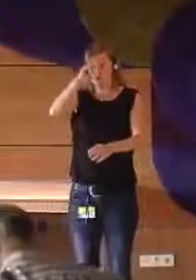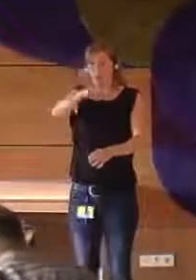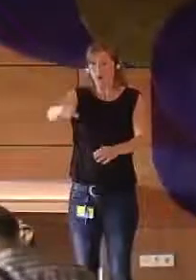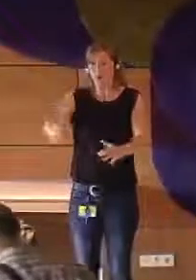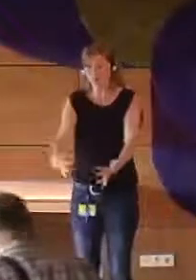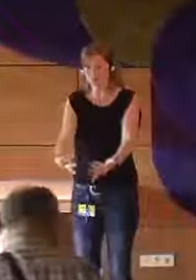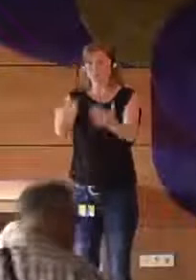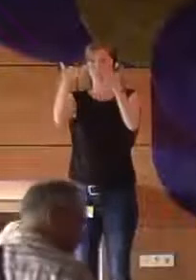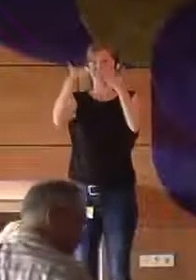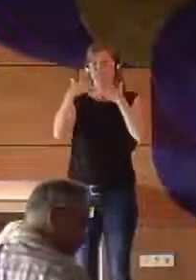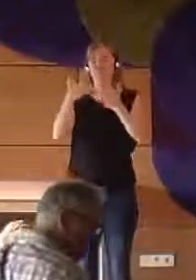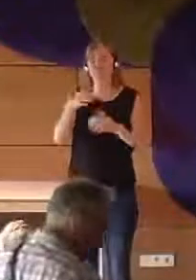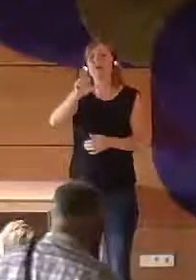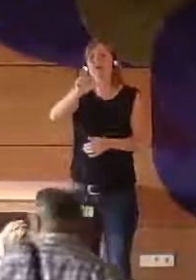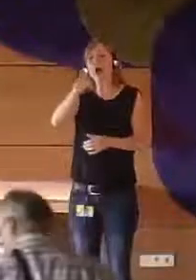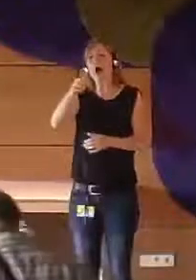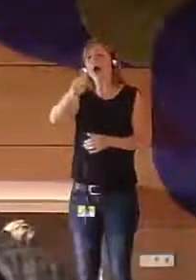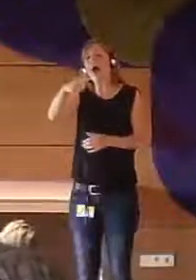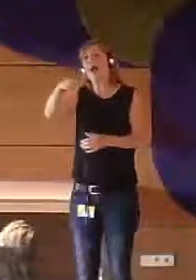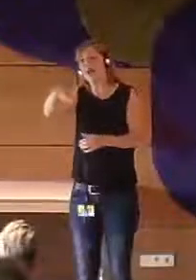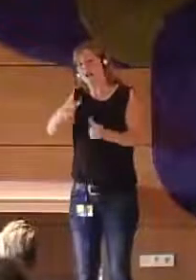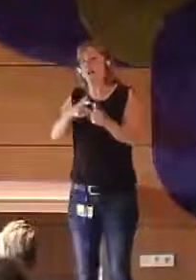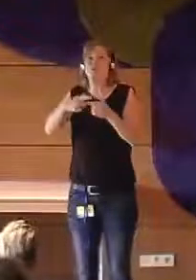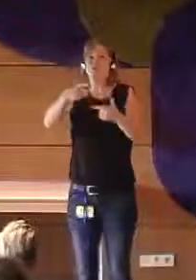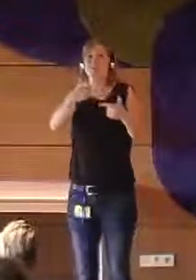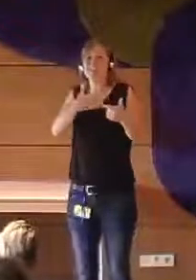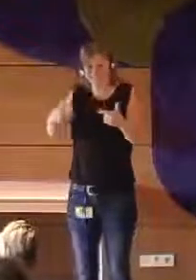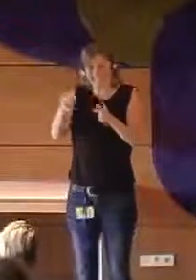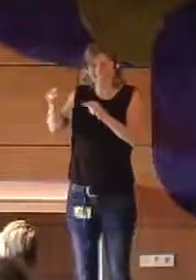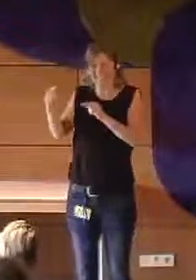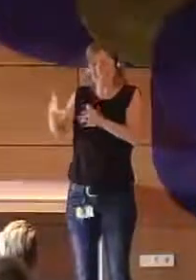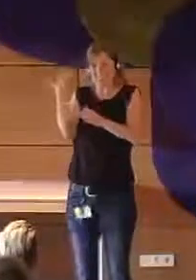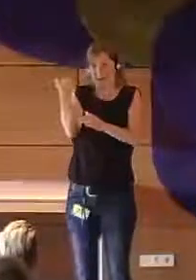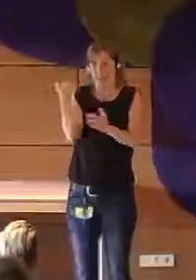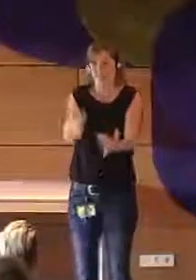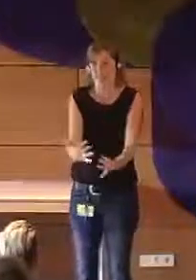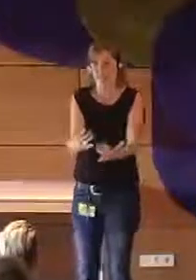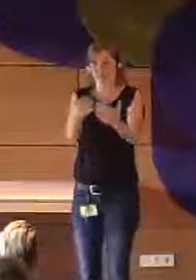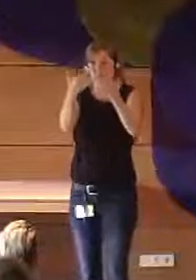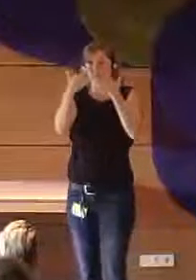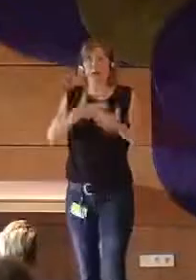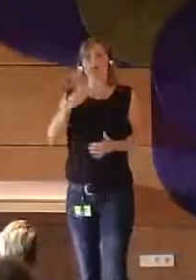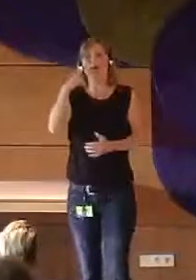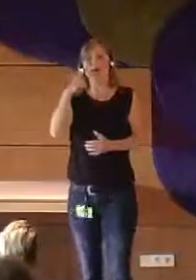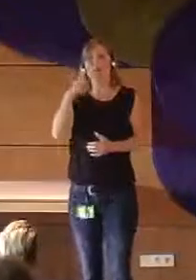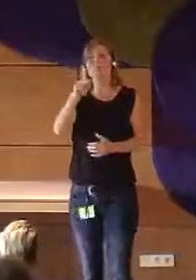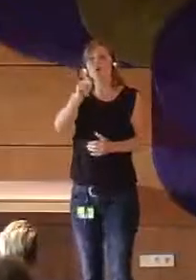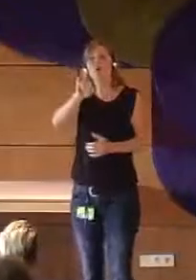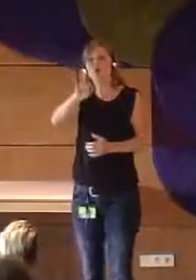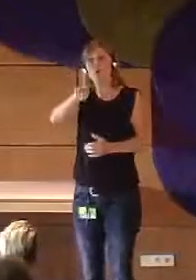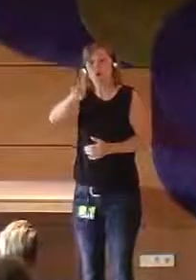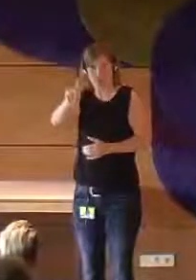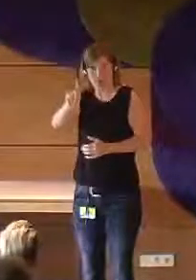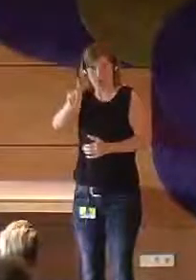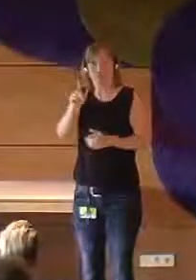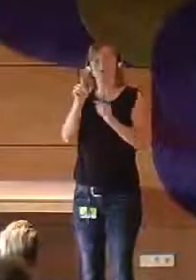And my name is Kirk. It's an Anglo-Saxon name. You brought us a lot of culture, and people moved here. And you